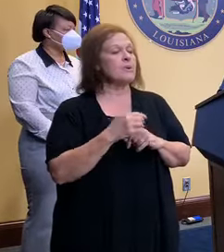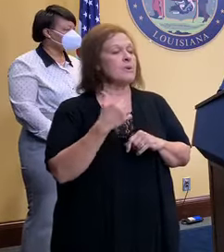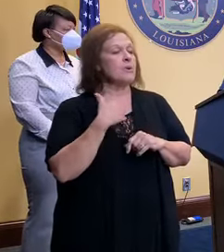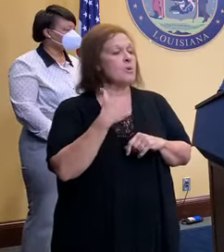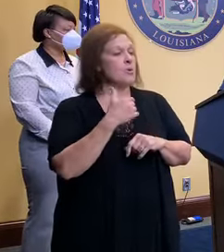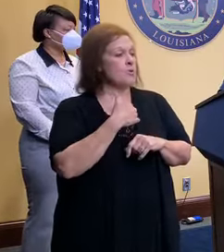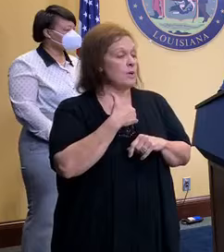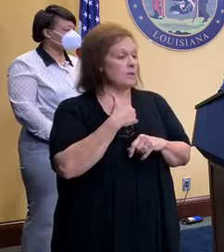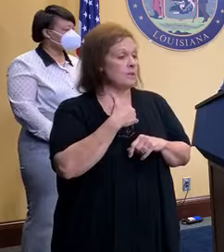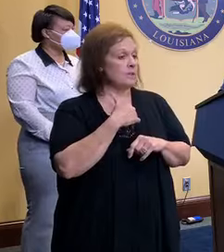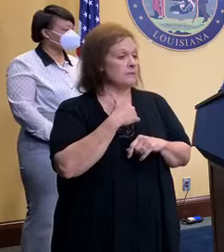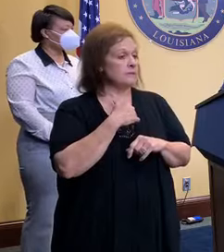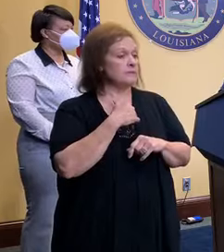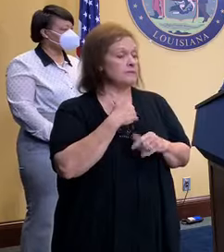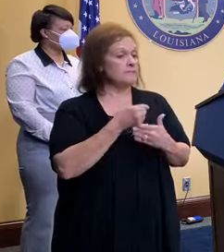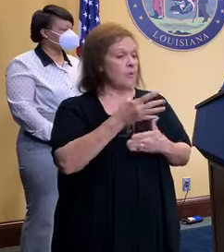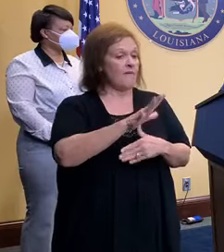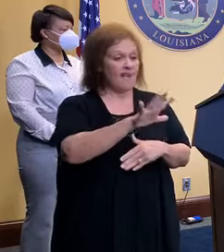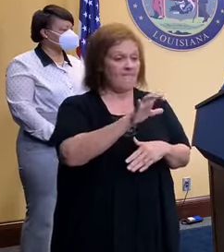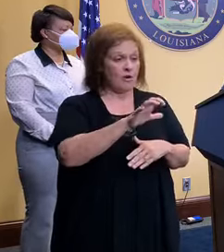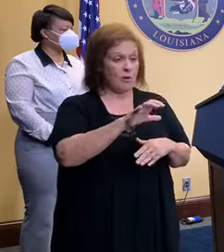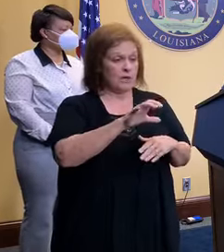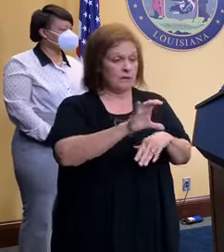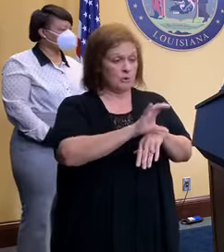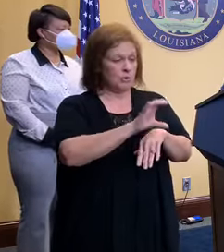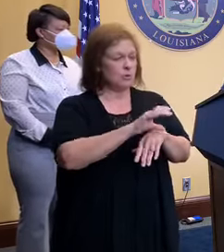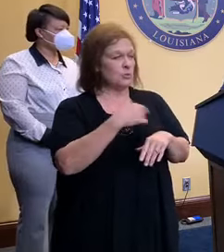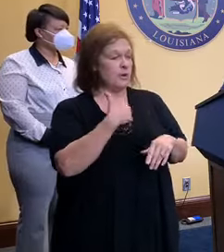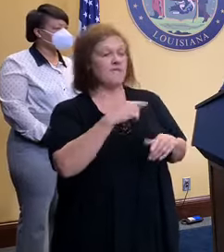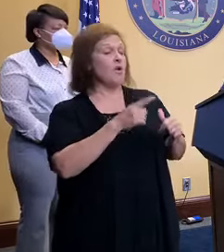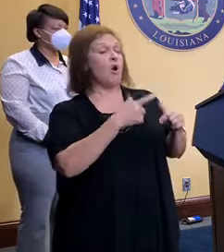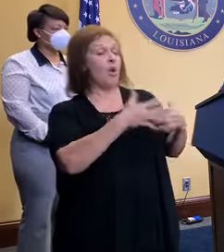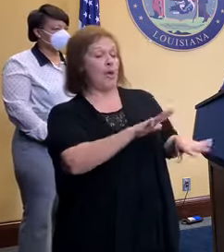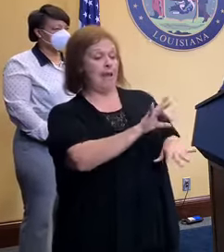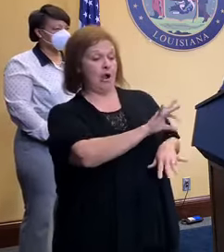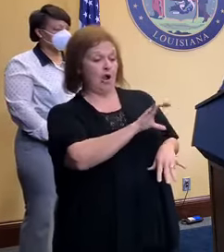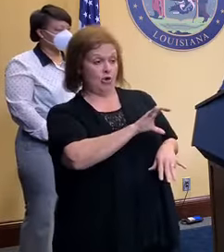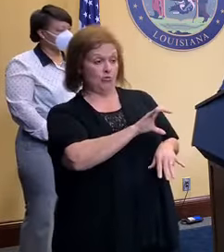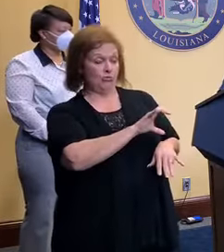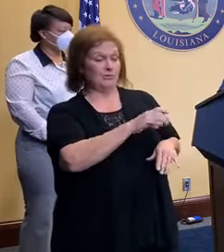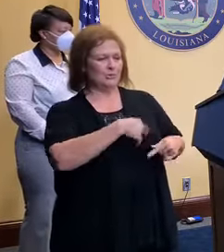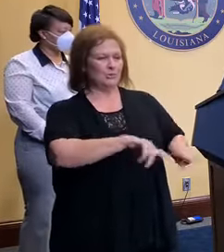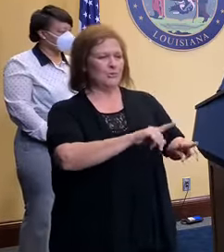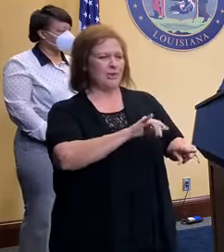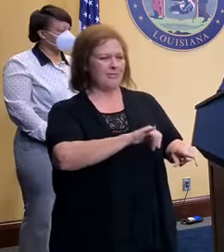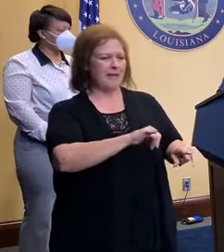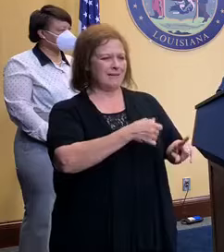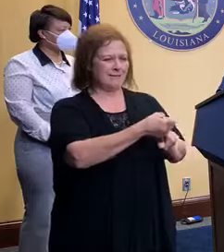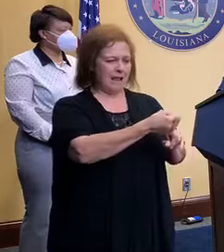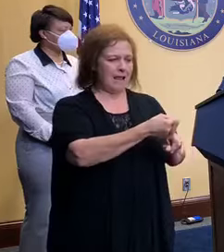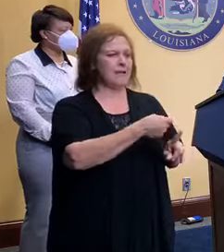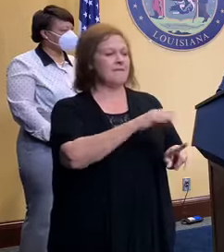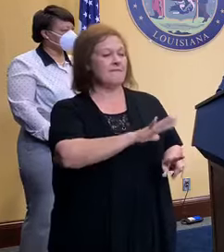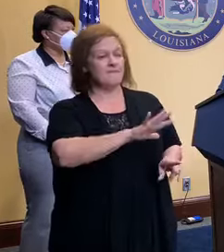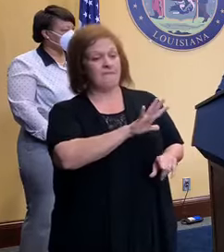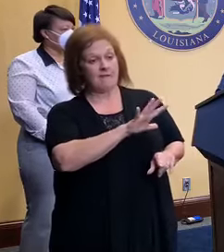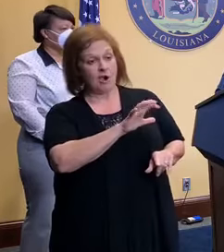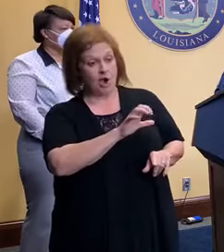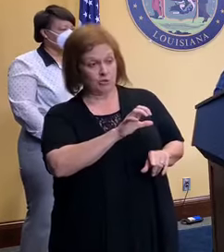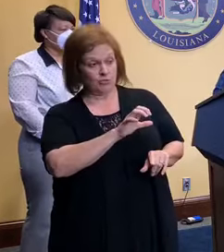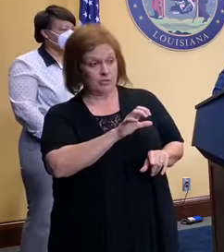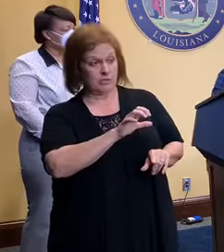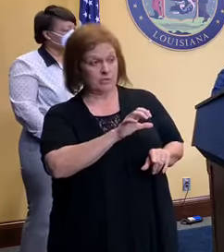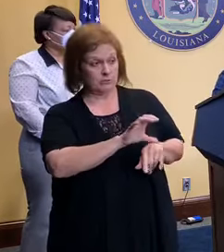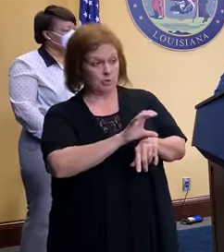in 500 computers, refreshed. We lost about 800 in the cyber attack. About 500 of those we've been able